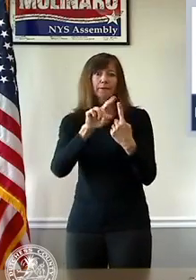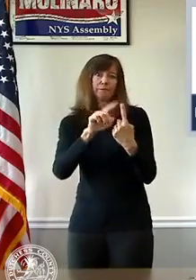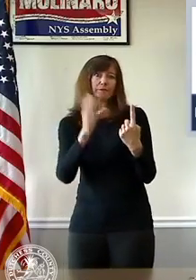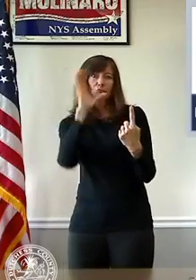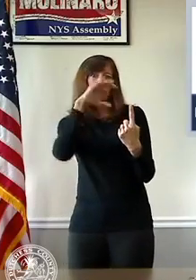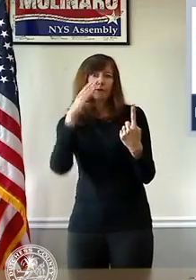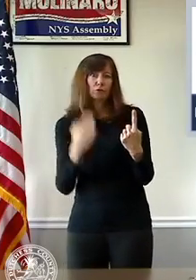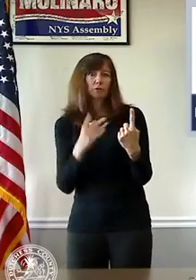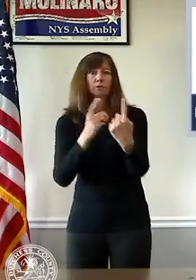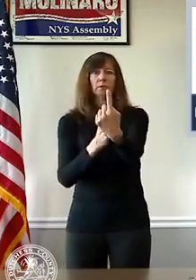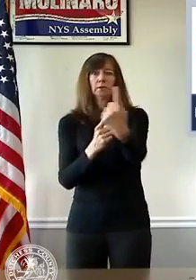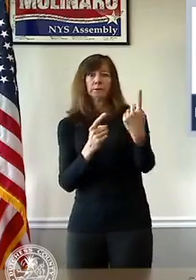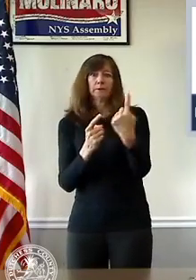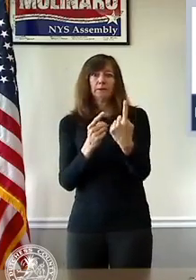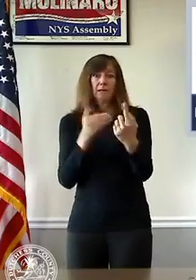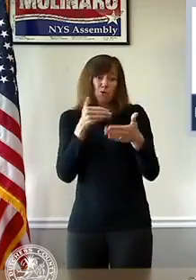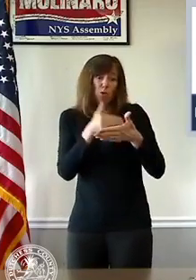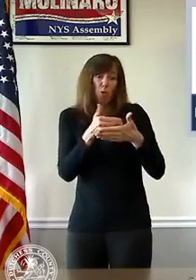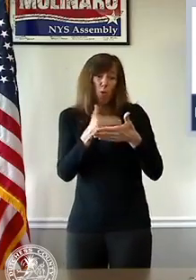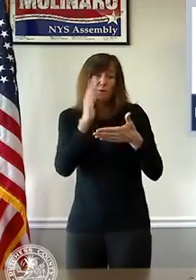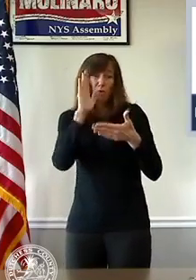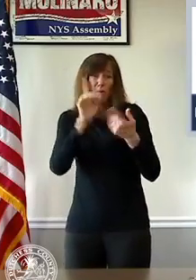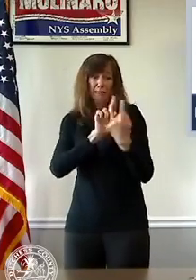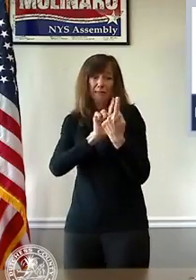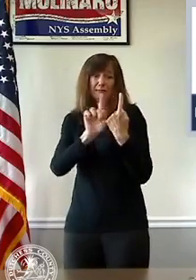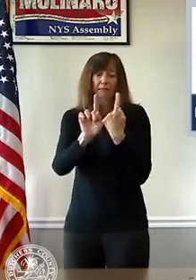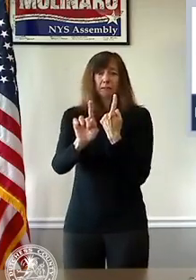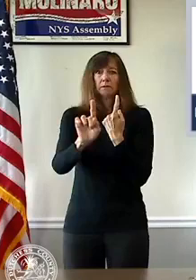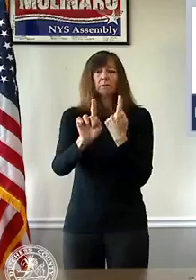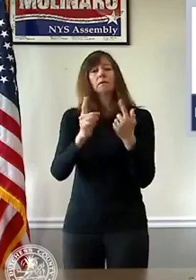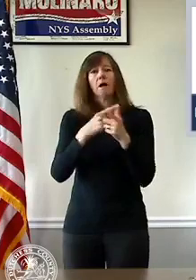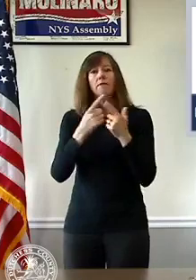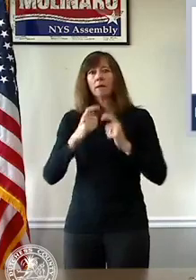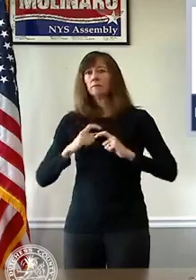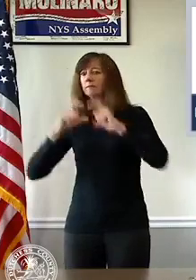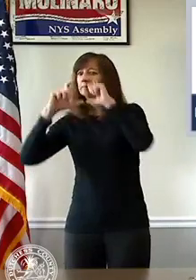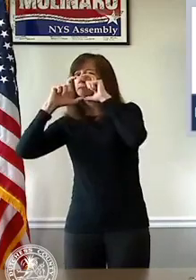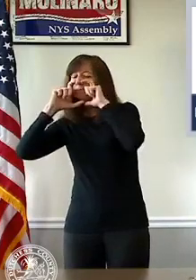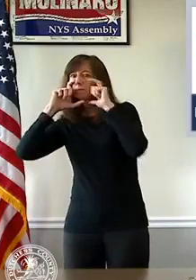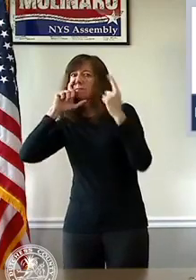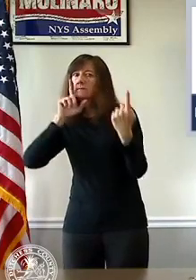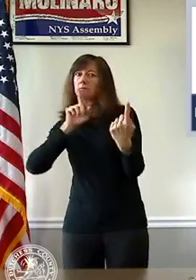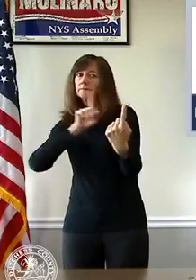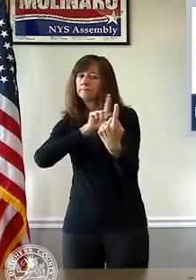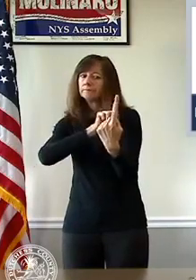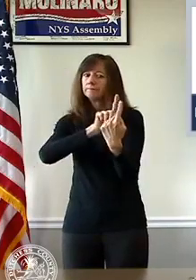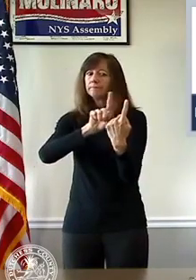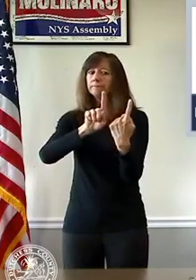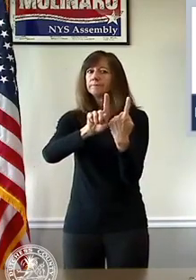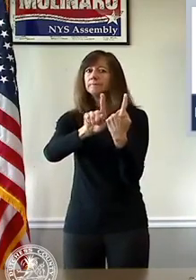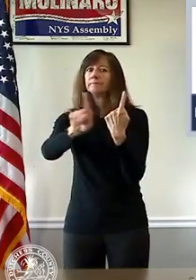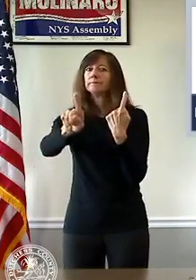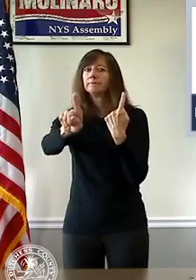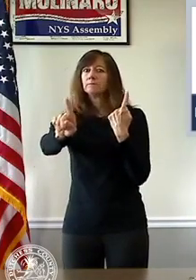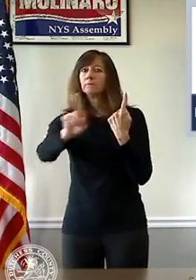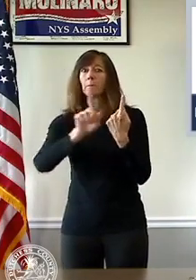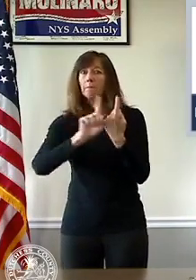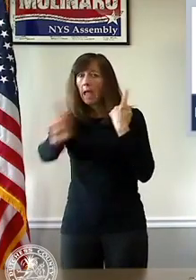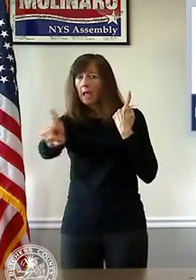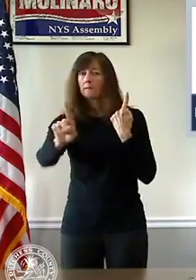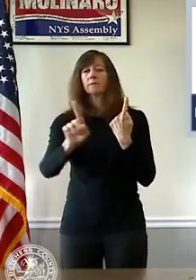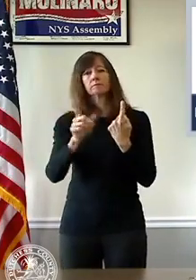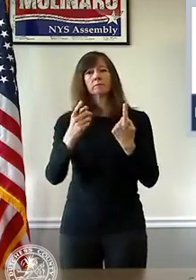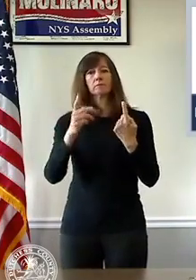and you're going to be coming in close proximity, put your face covering on until they pass by, and then take it off. But no, when you're out in public,